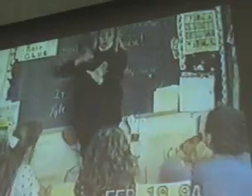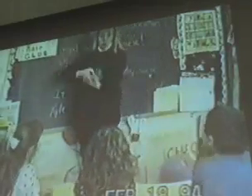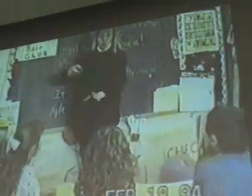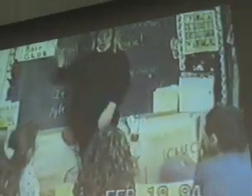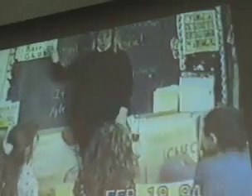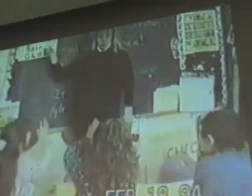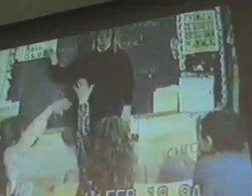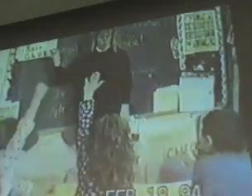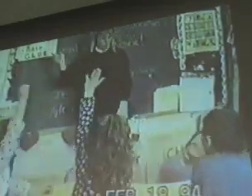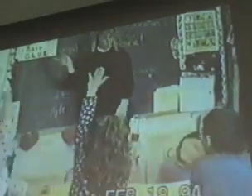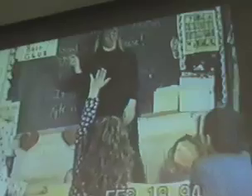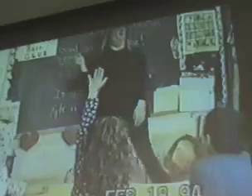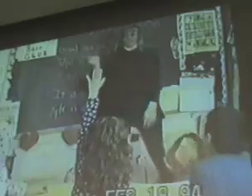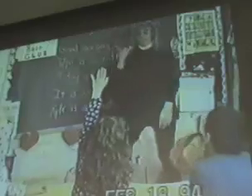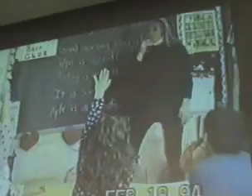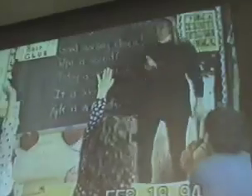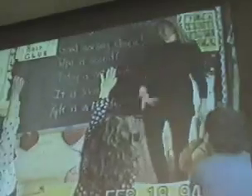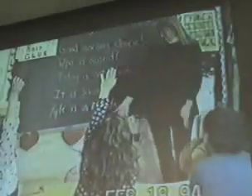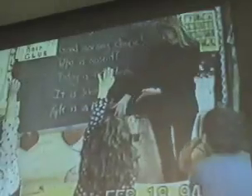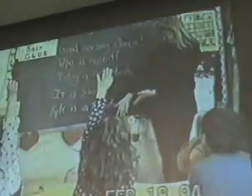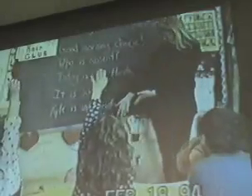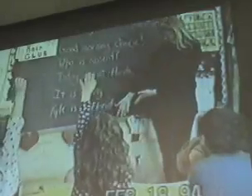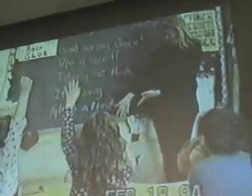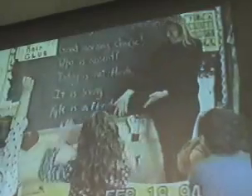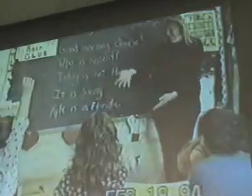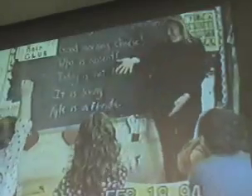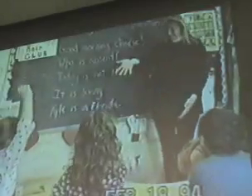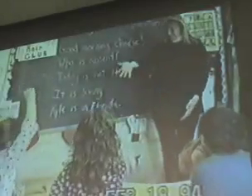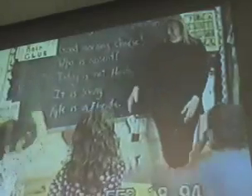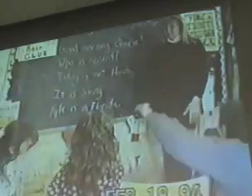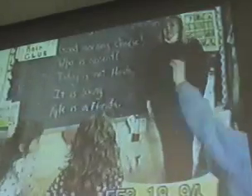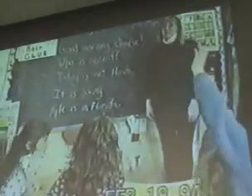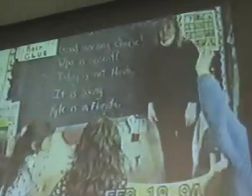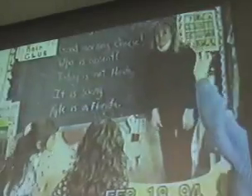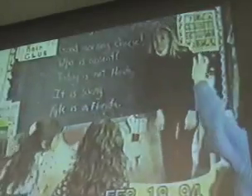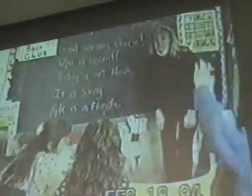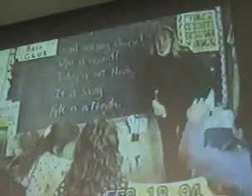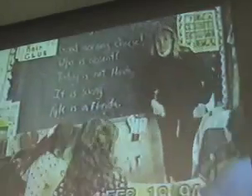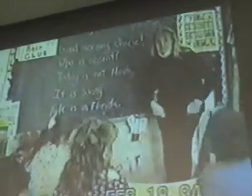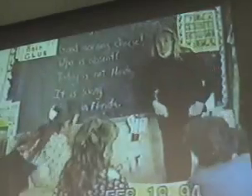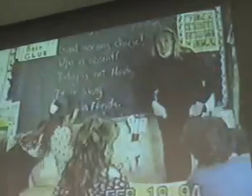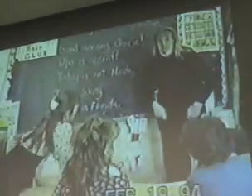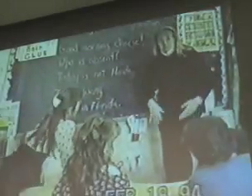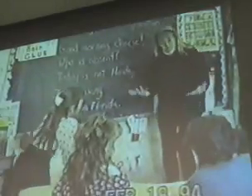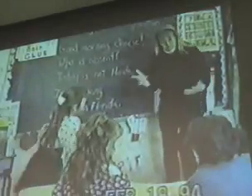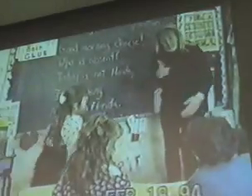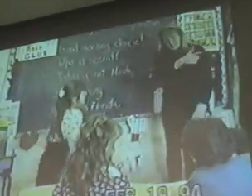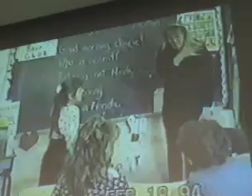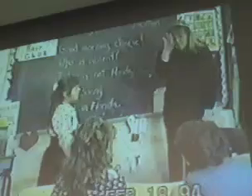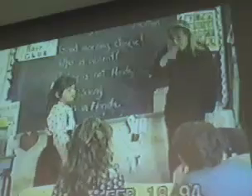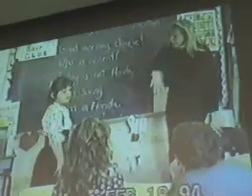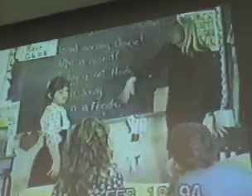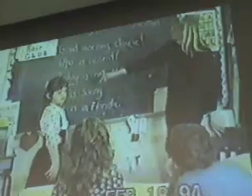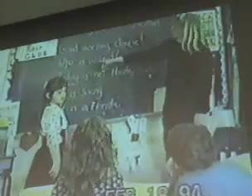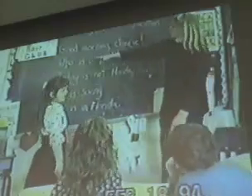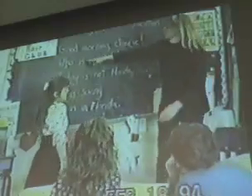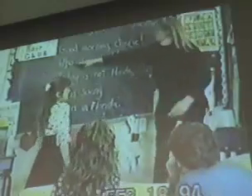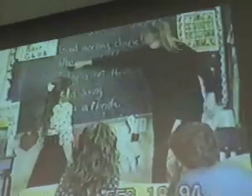join the club? Who wants to join this club? All right. These guys are 5 and 6, and one little boy at the end is